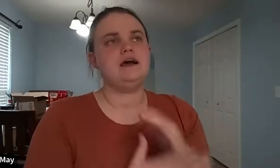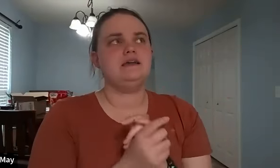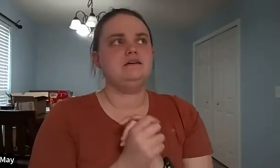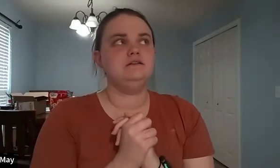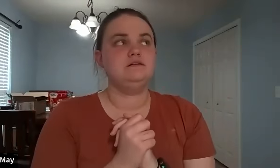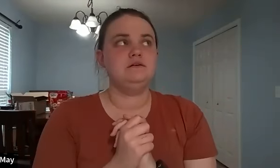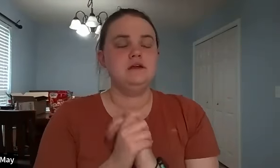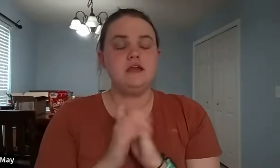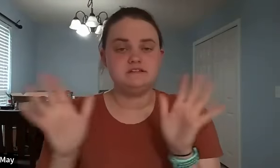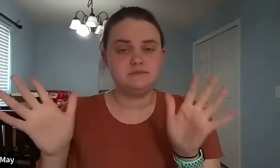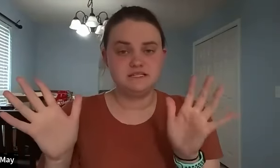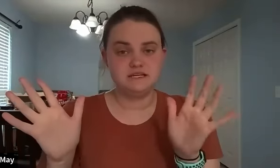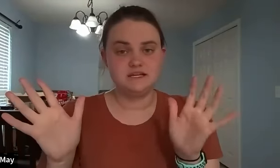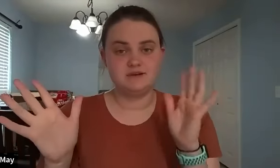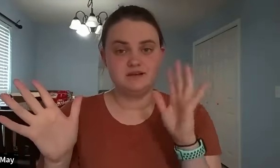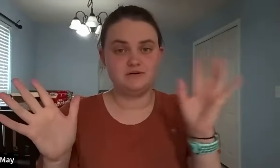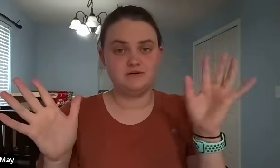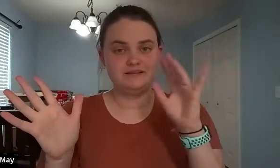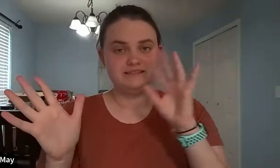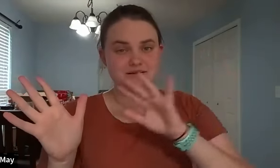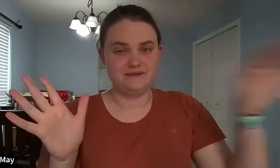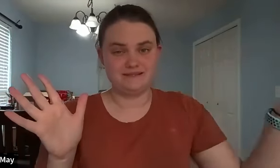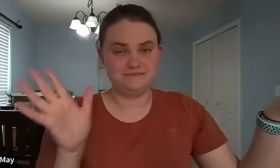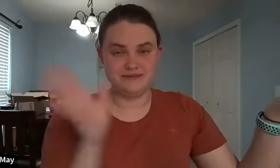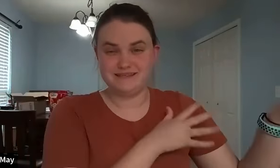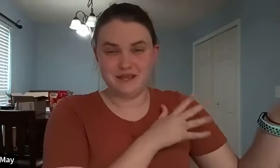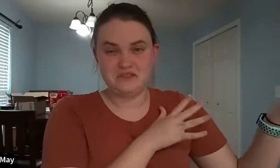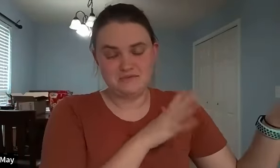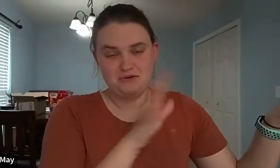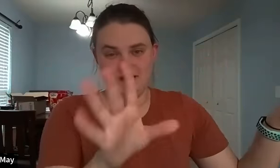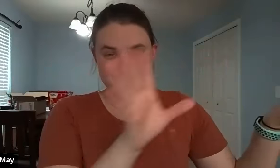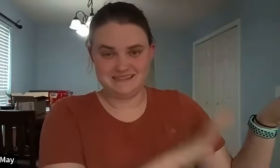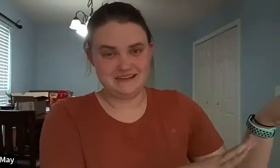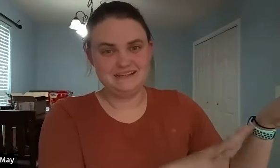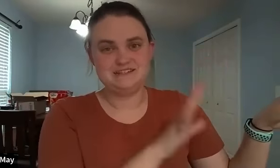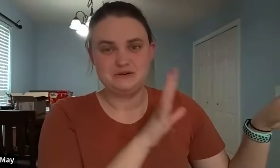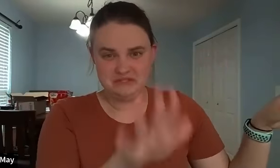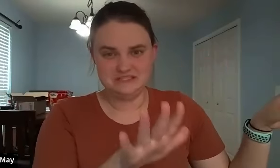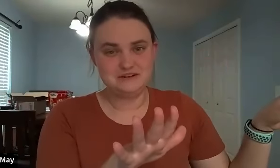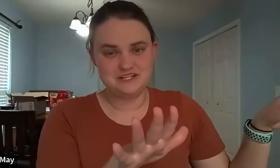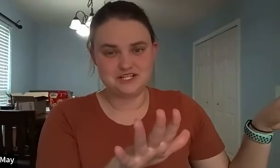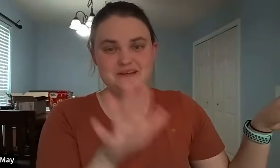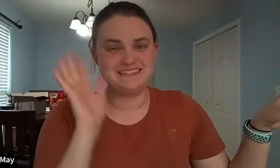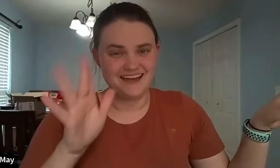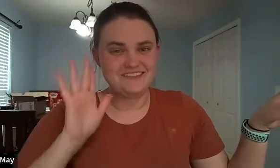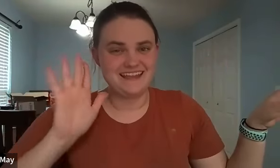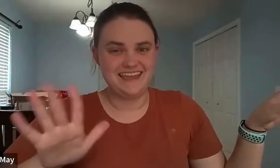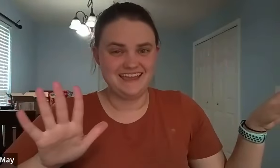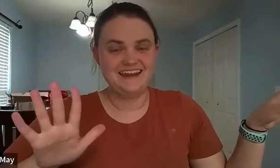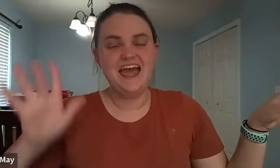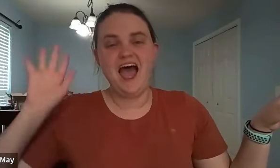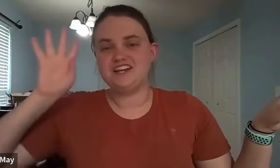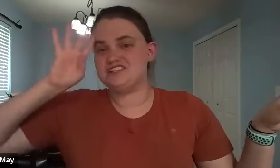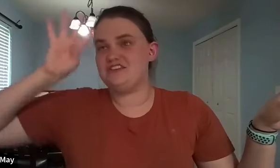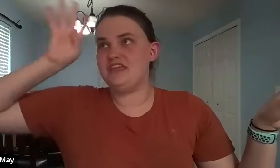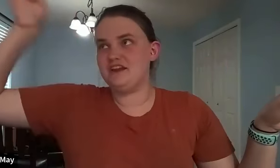like, every time I say a number, I always end up messing up the number when I sign it. So please do not judge me. It's not that I can't. I think it